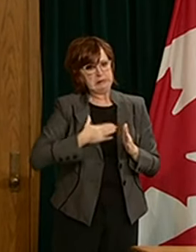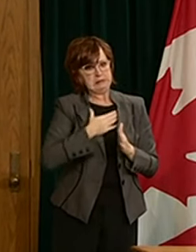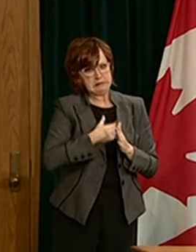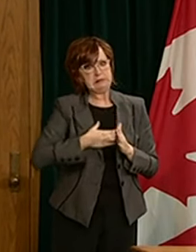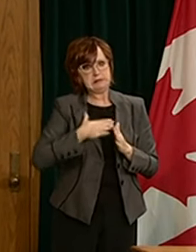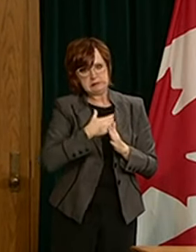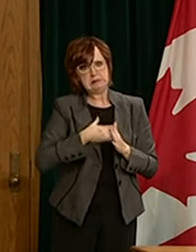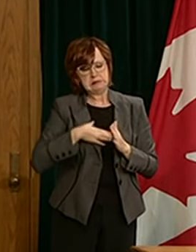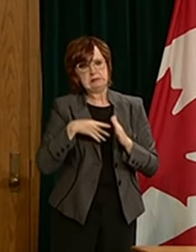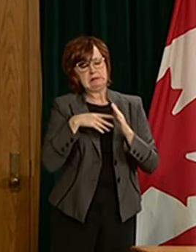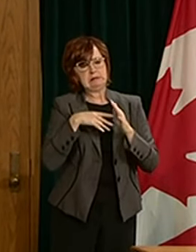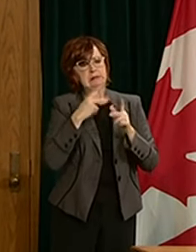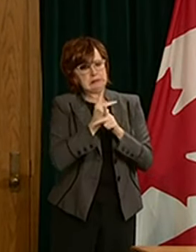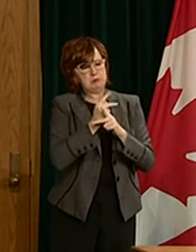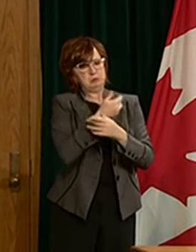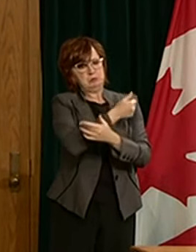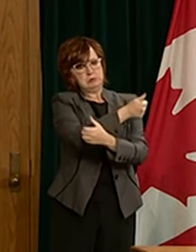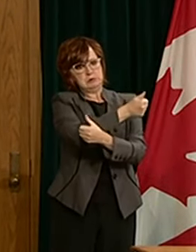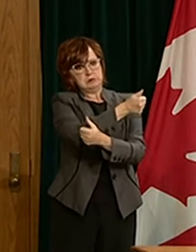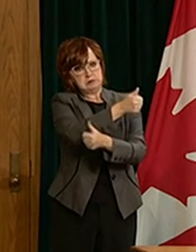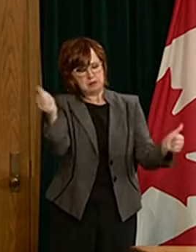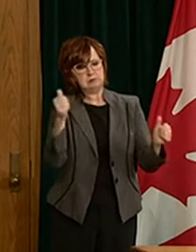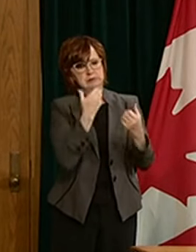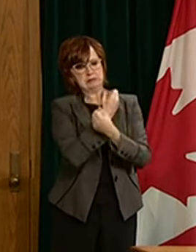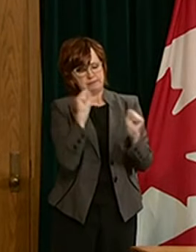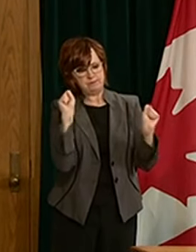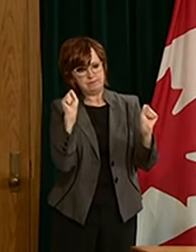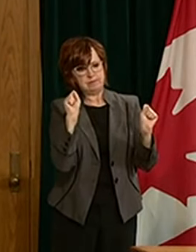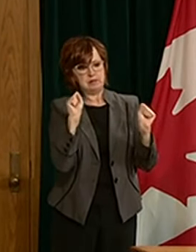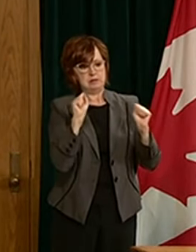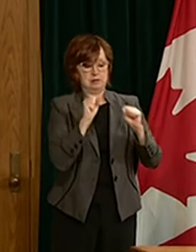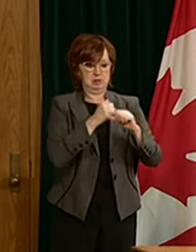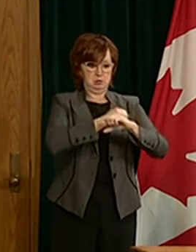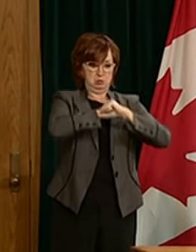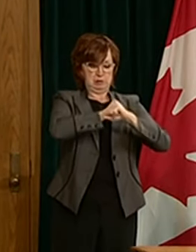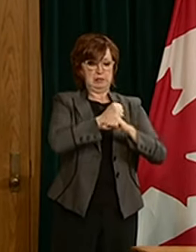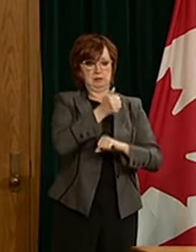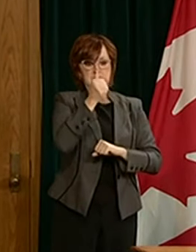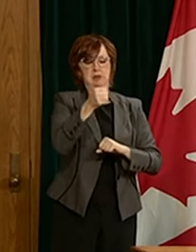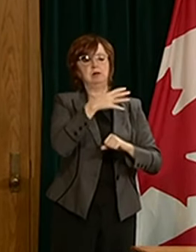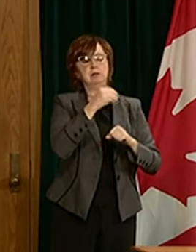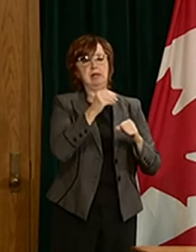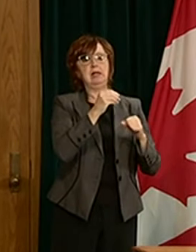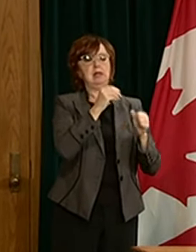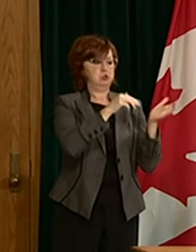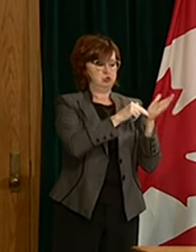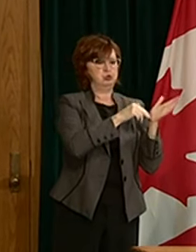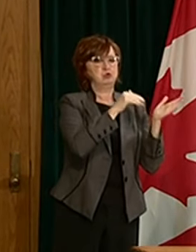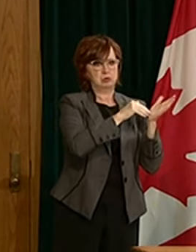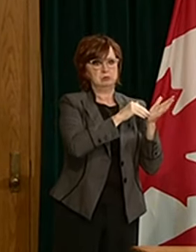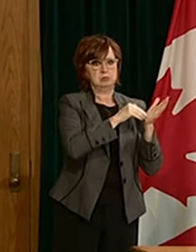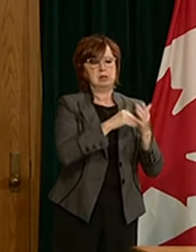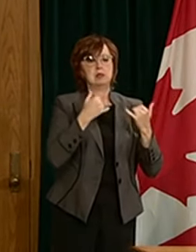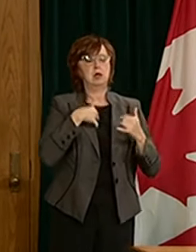and do your part to save lives and protect our healthcare providers. With that, I'd like to hand things off to Derek Miller to kick off our